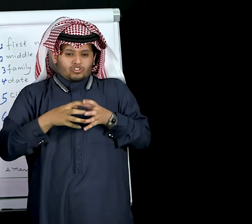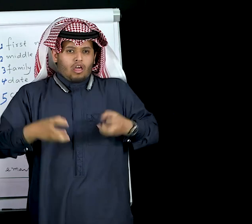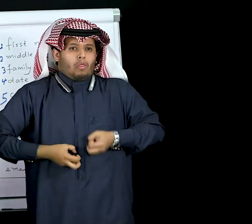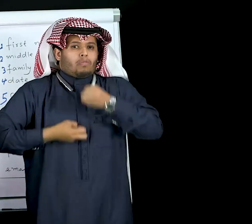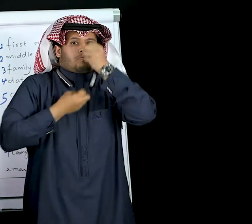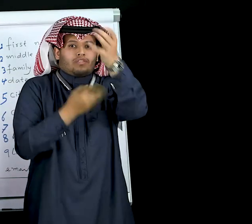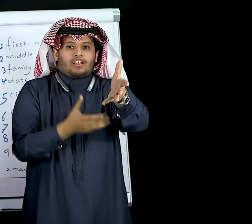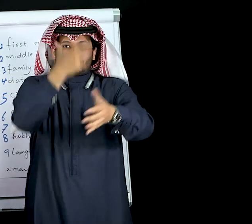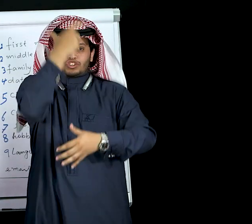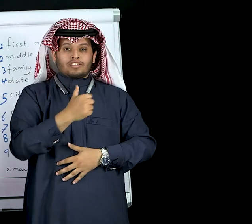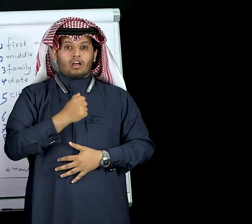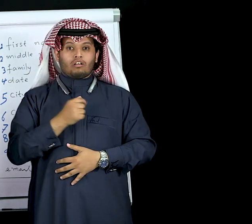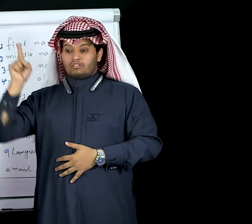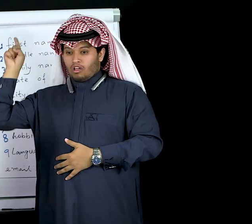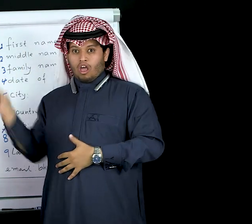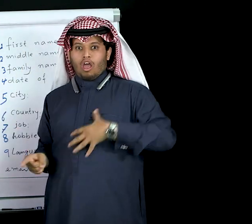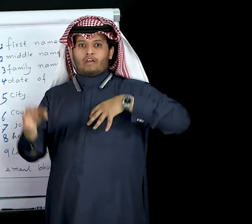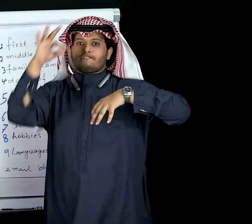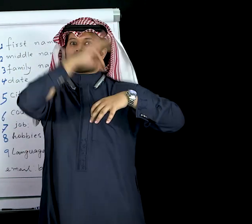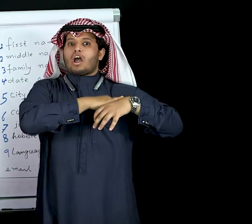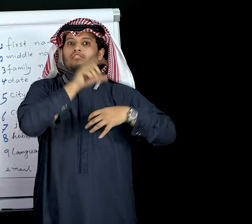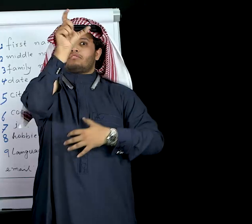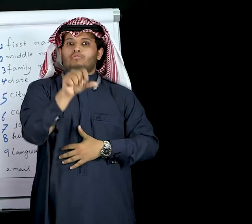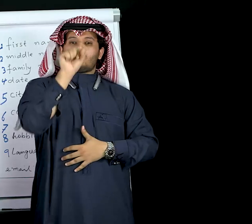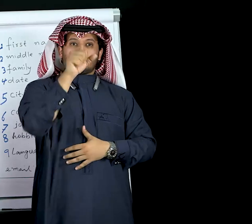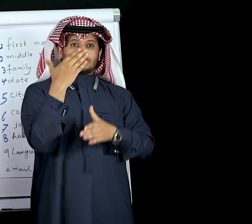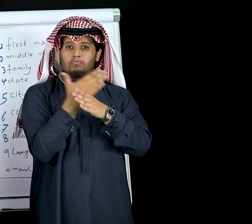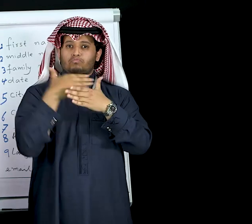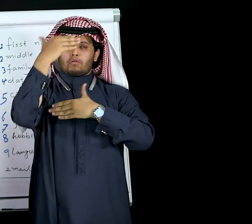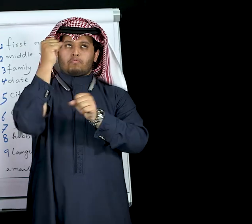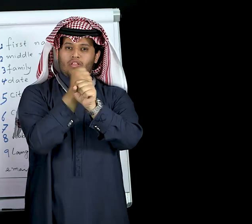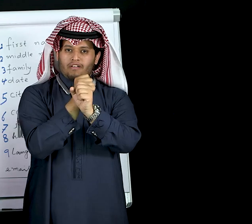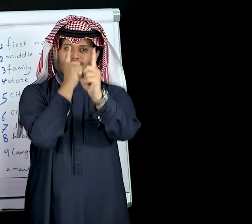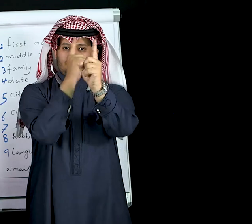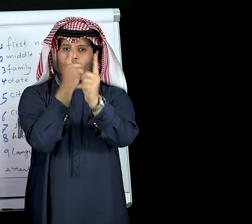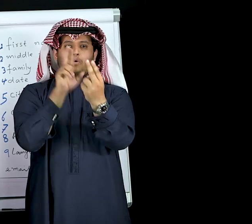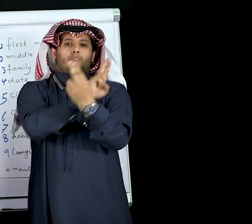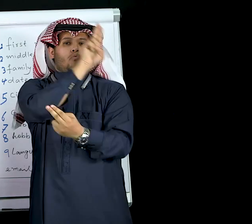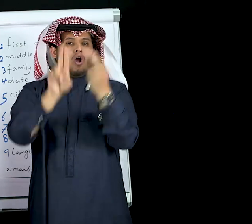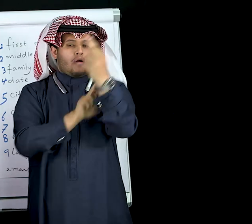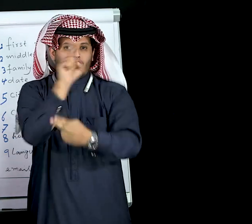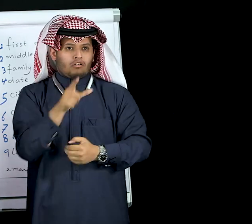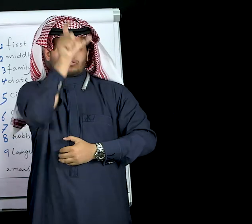about you. This will not be only helpful to your exam, also it will help you in